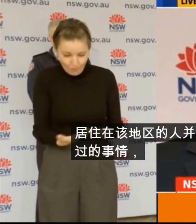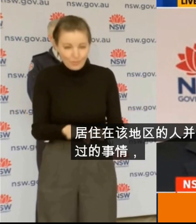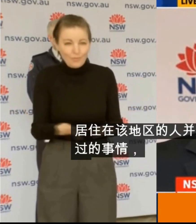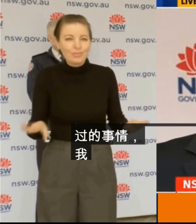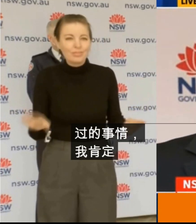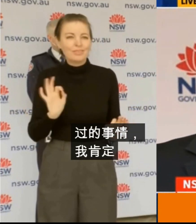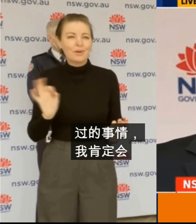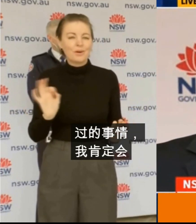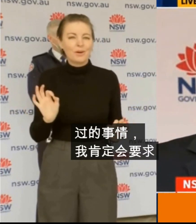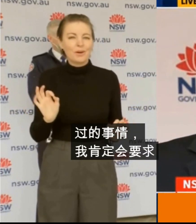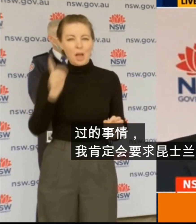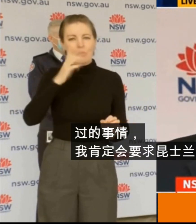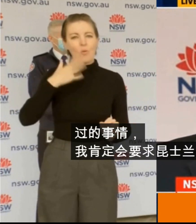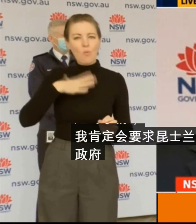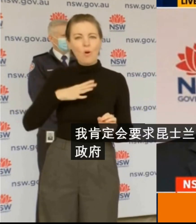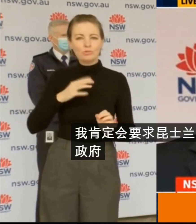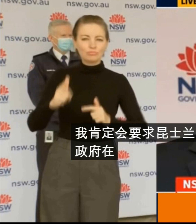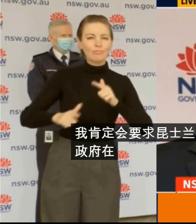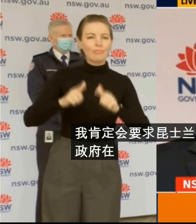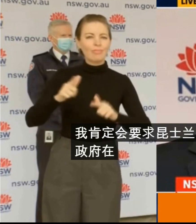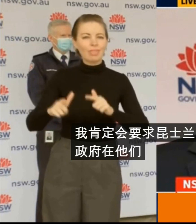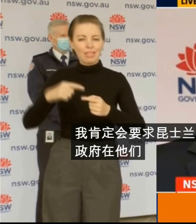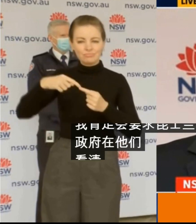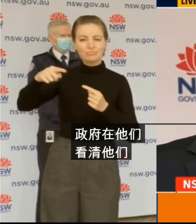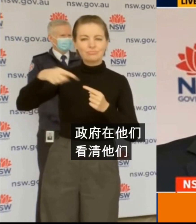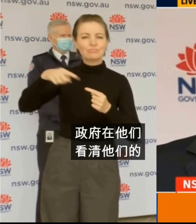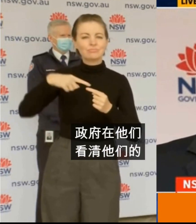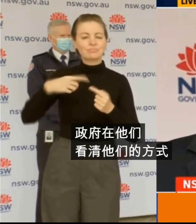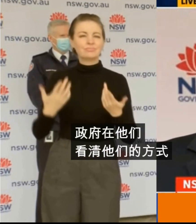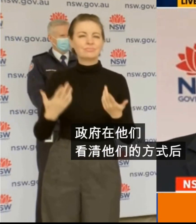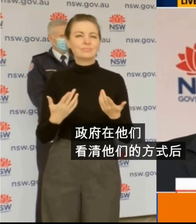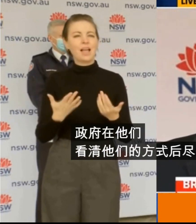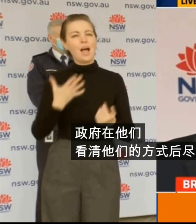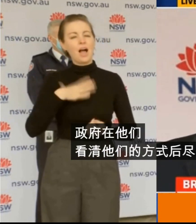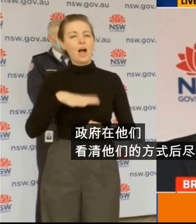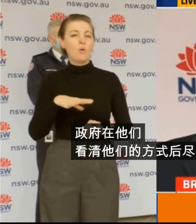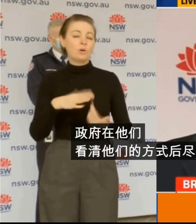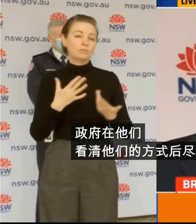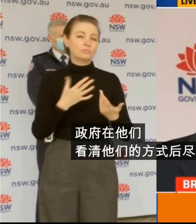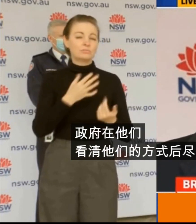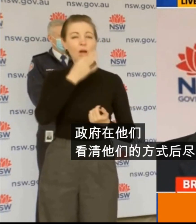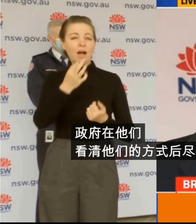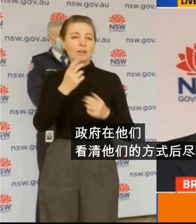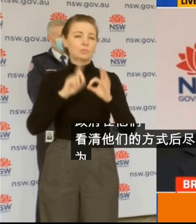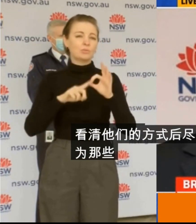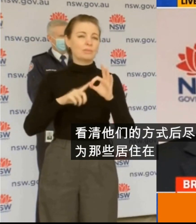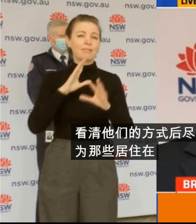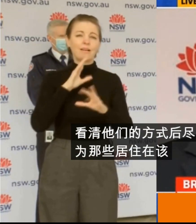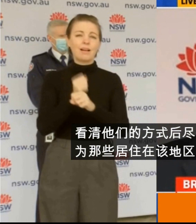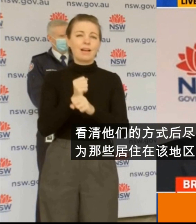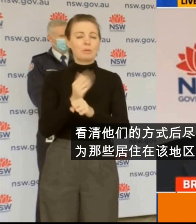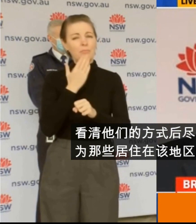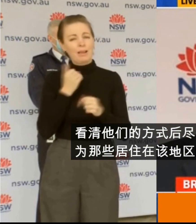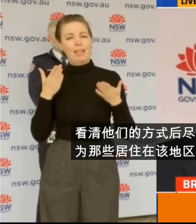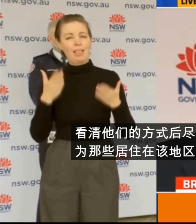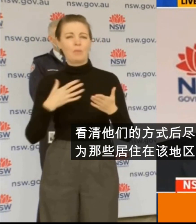And I would certainly ask the Queensland Government to, as soon as they can see their way clear, to consider allowing a